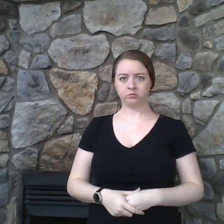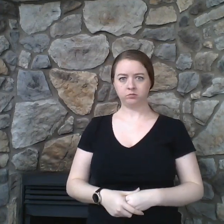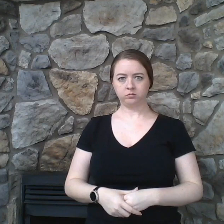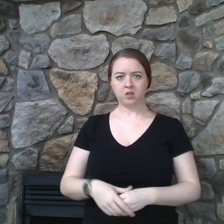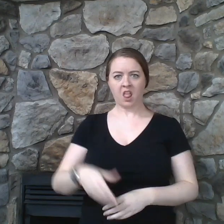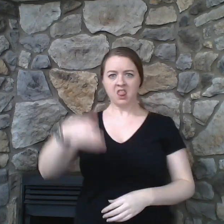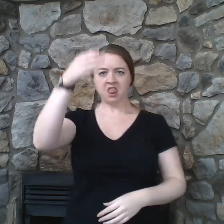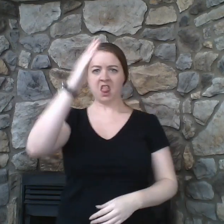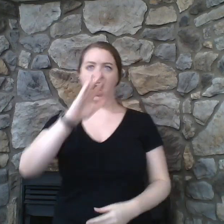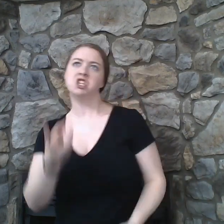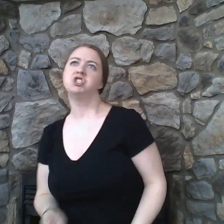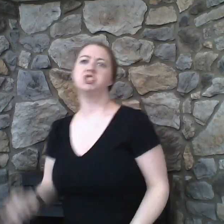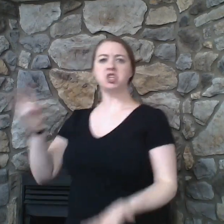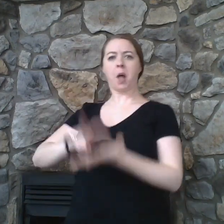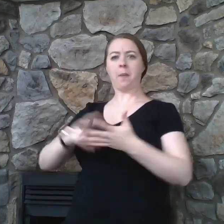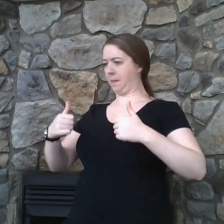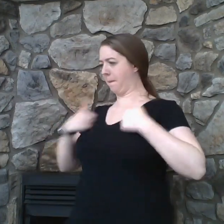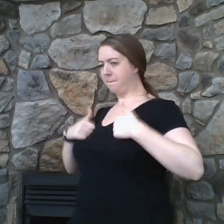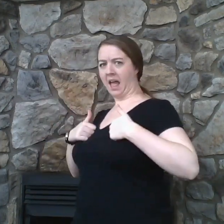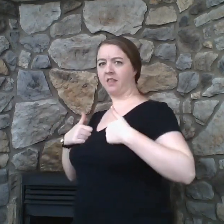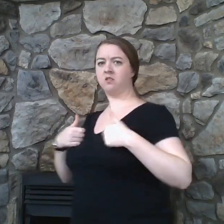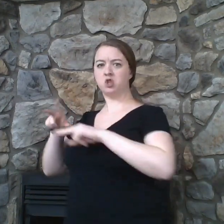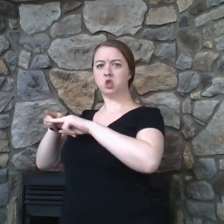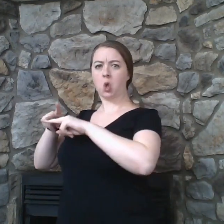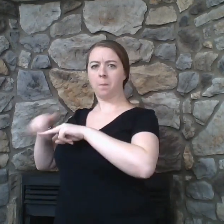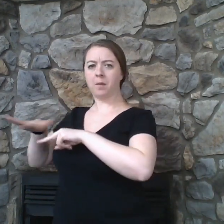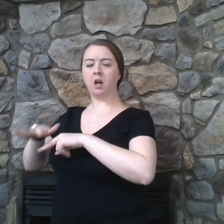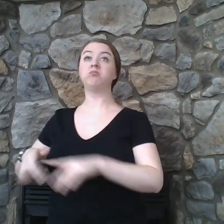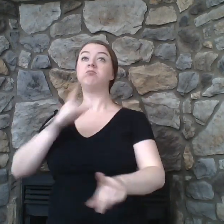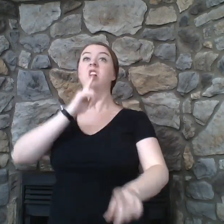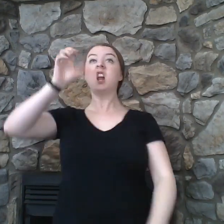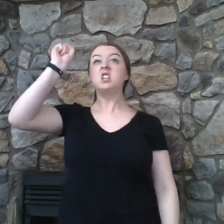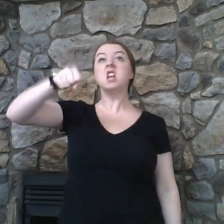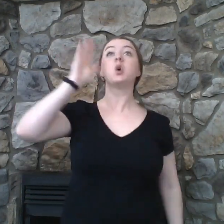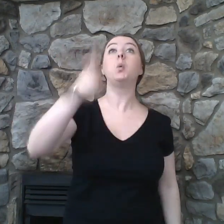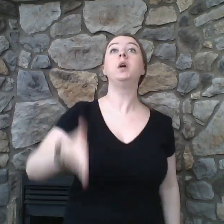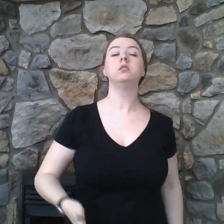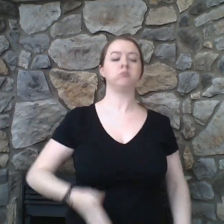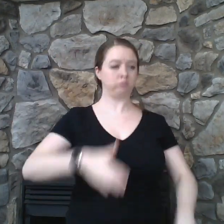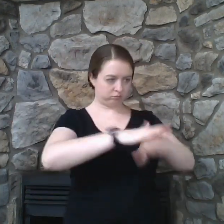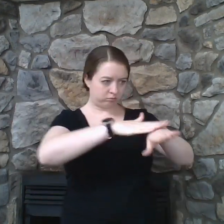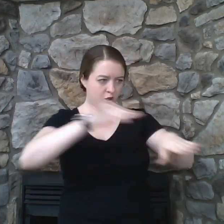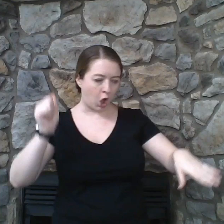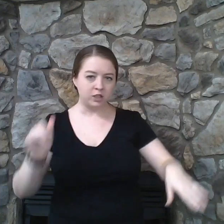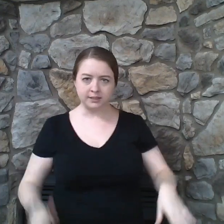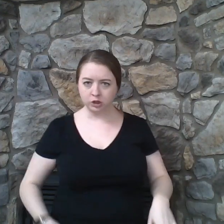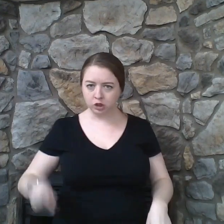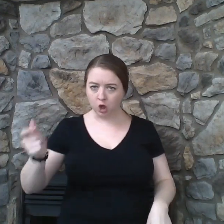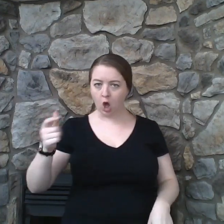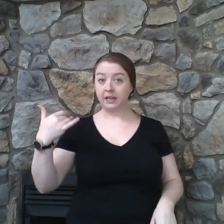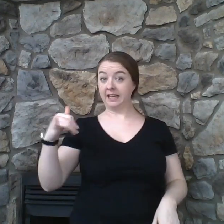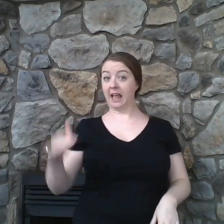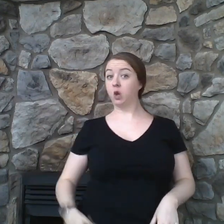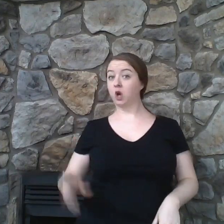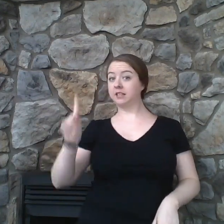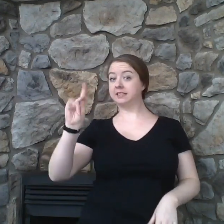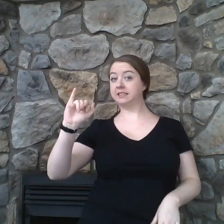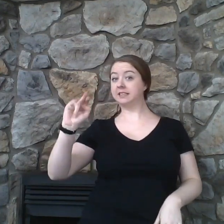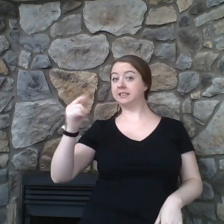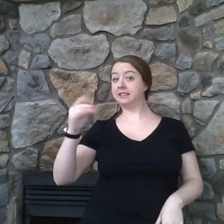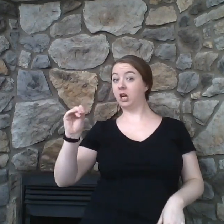Up jumped Kong from his bath in the salt pan and shouted, "Yes, I will." Kong called Dingo, Yellow Dog